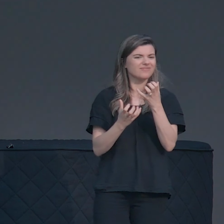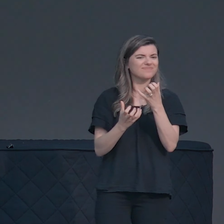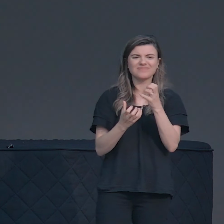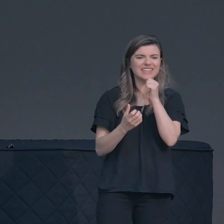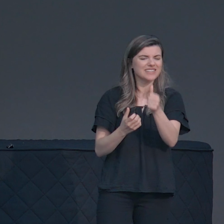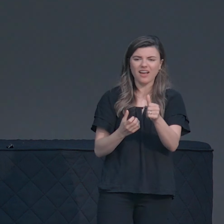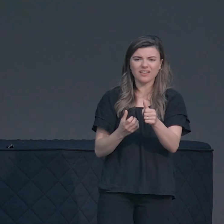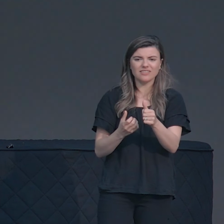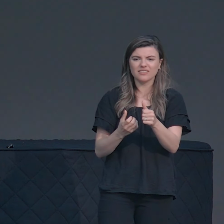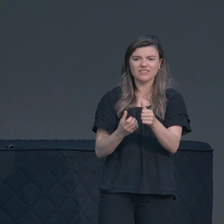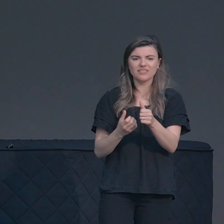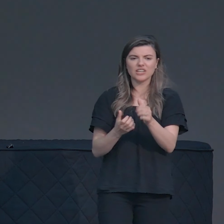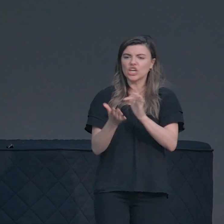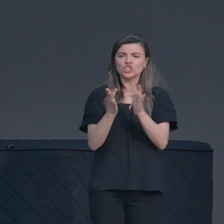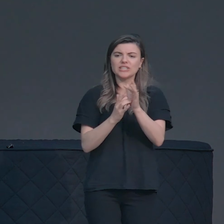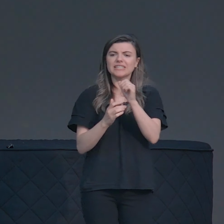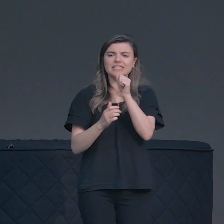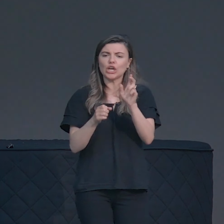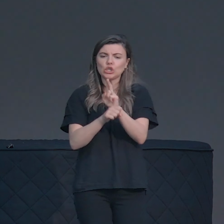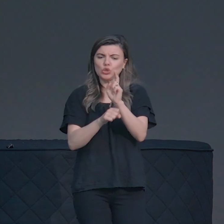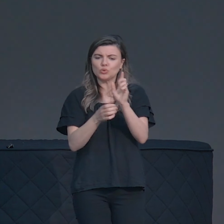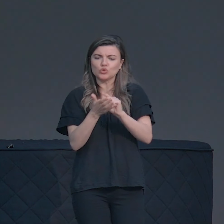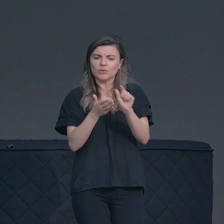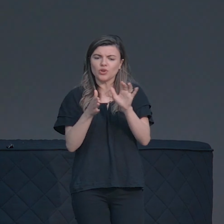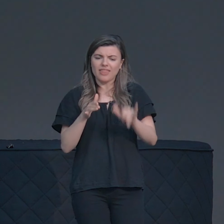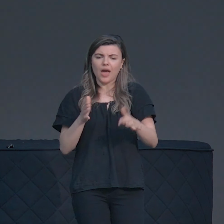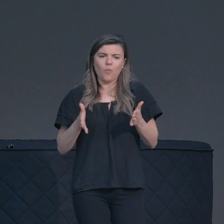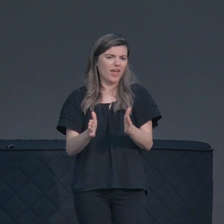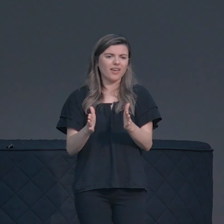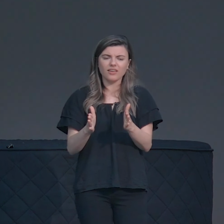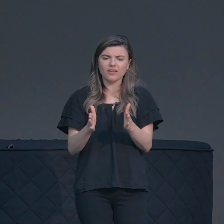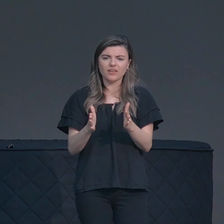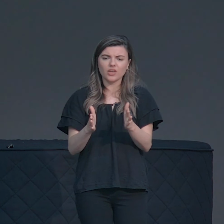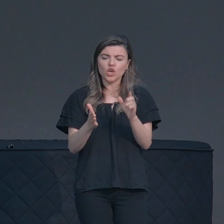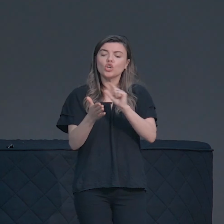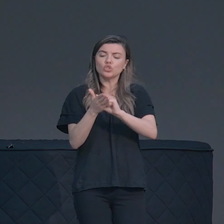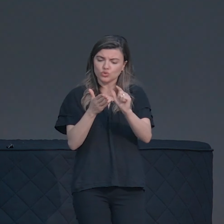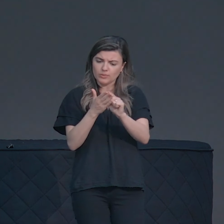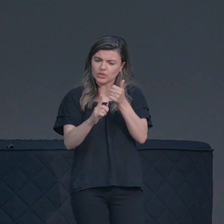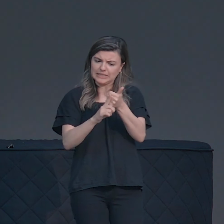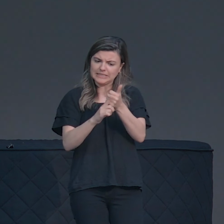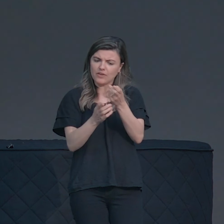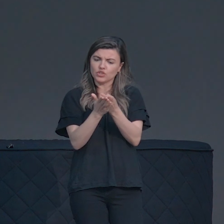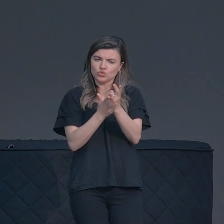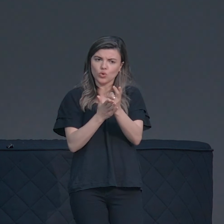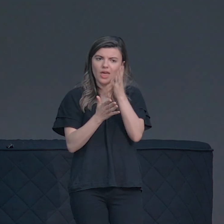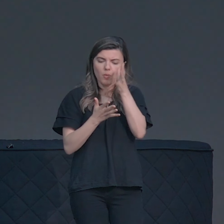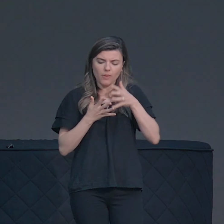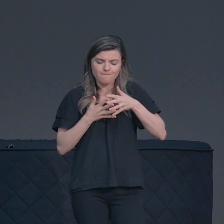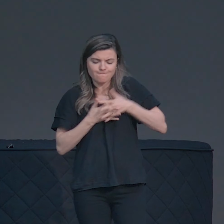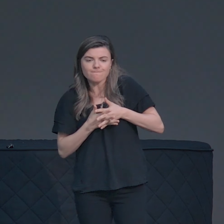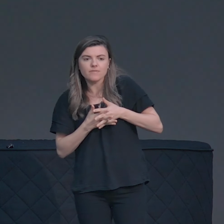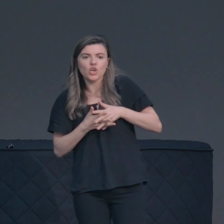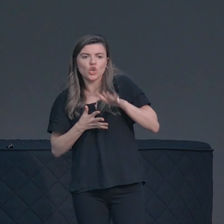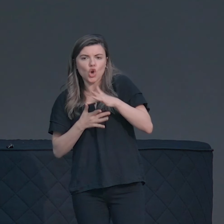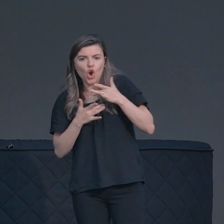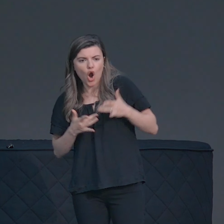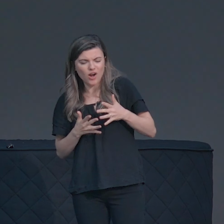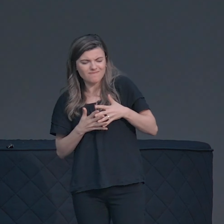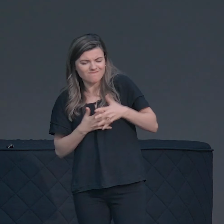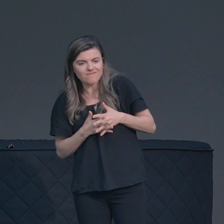That's not how Jesus is using Scripture here. No, Scripture is truth that will root into your heart and